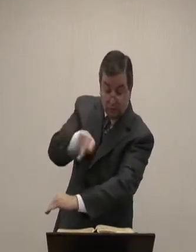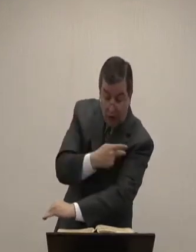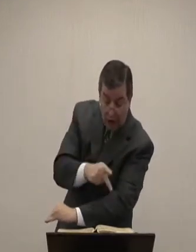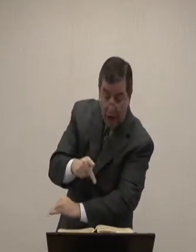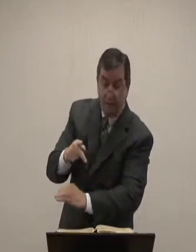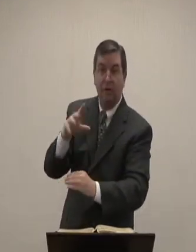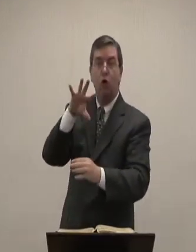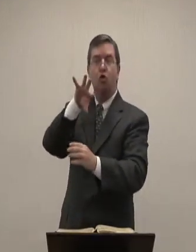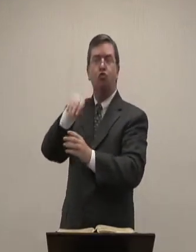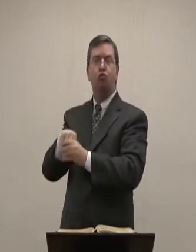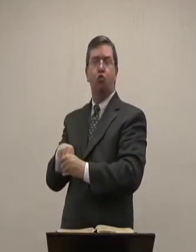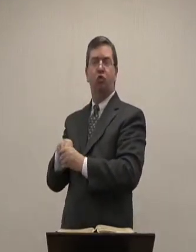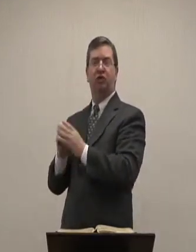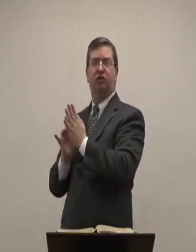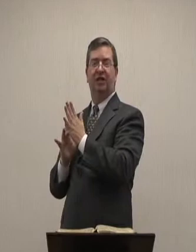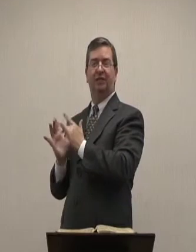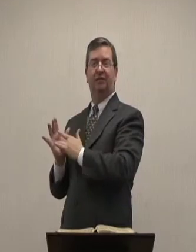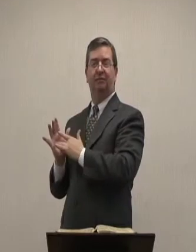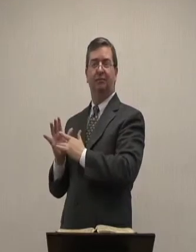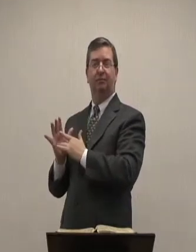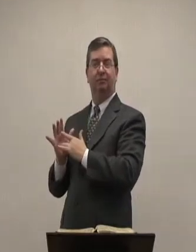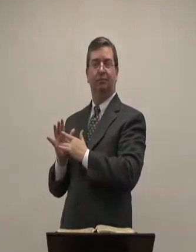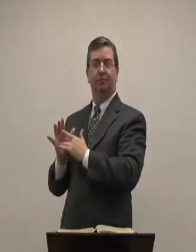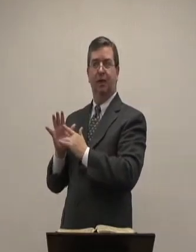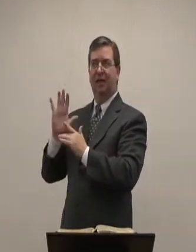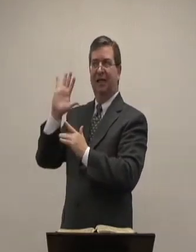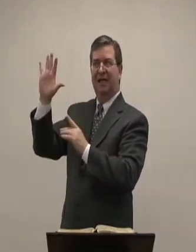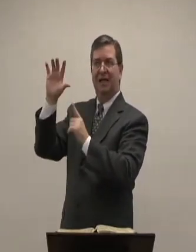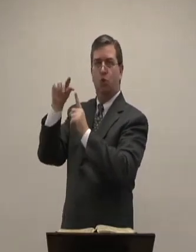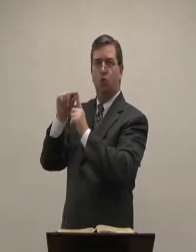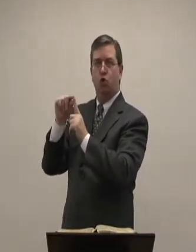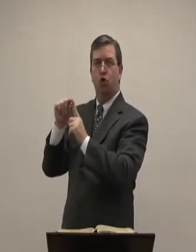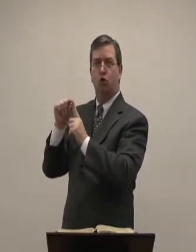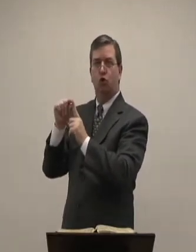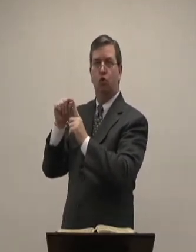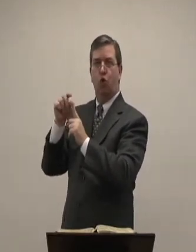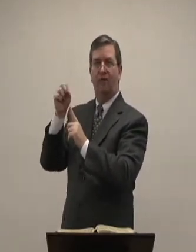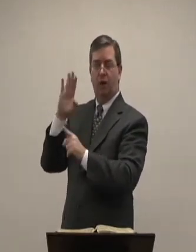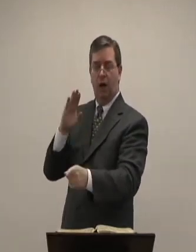It says the law of Moses and the prophets and the Psalms.